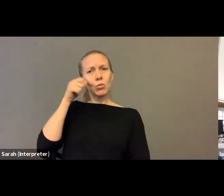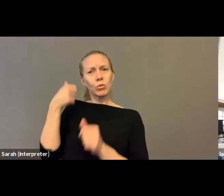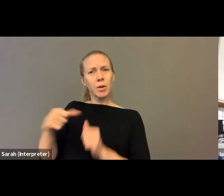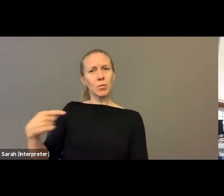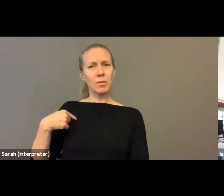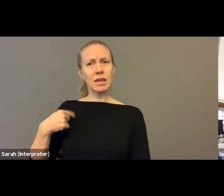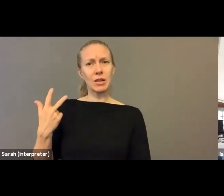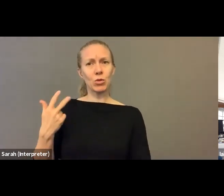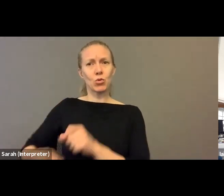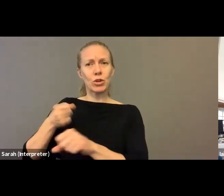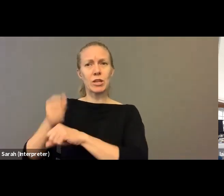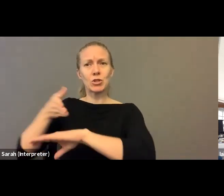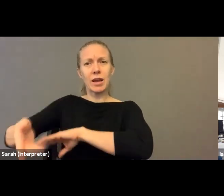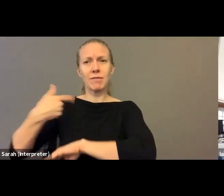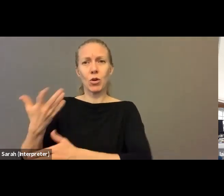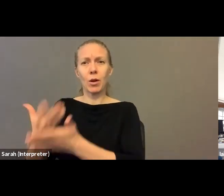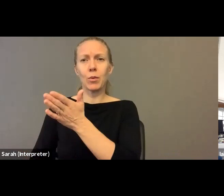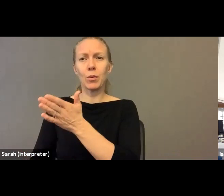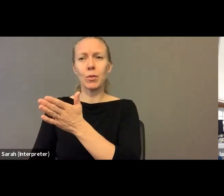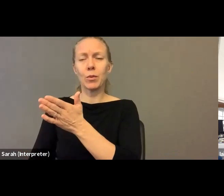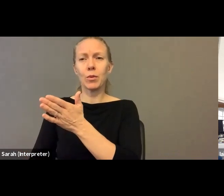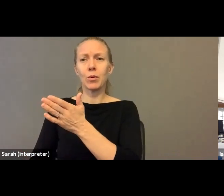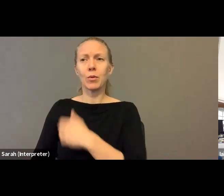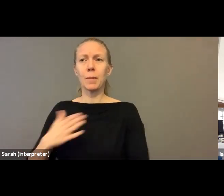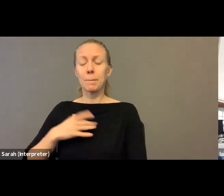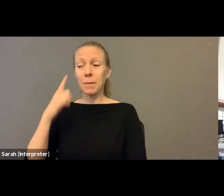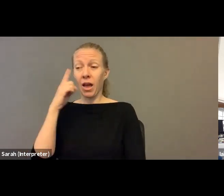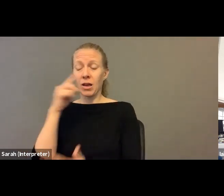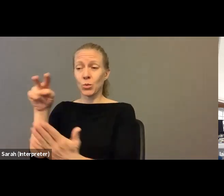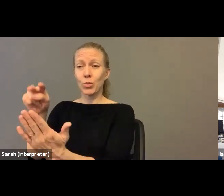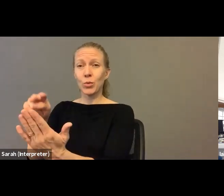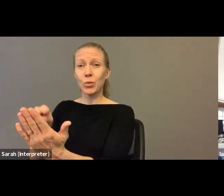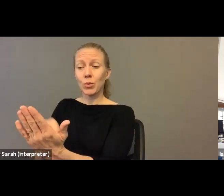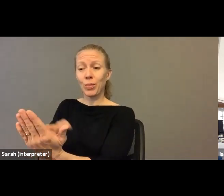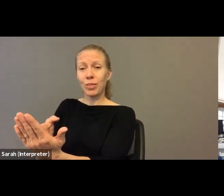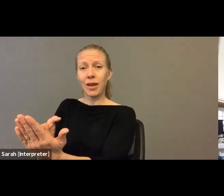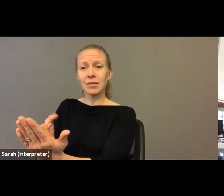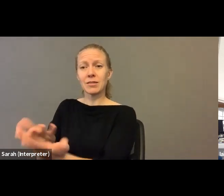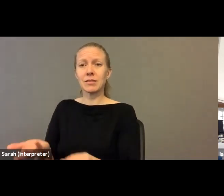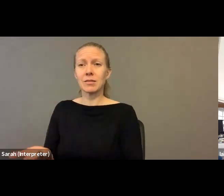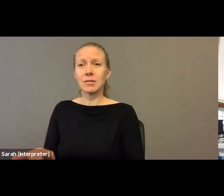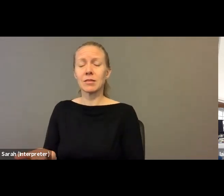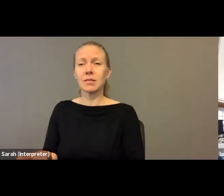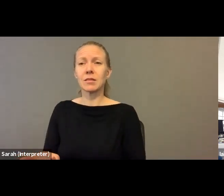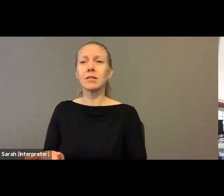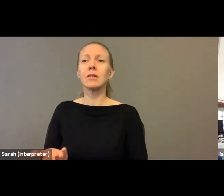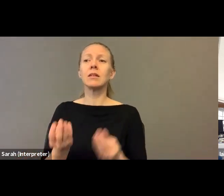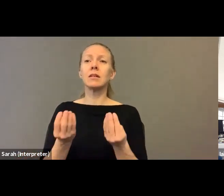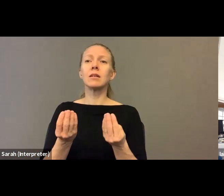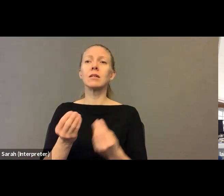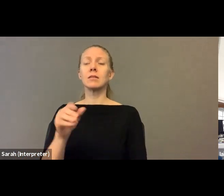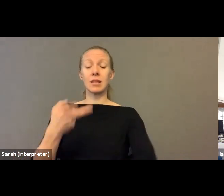die? What is there for my eye to read then? The lamb should not have given his